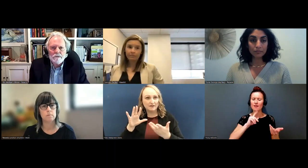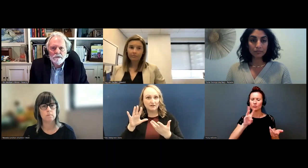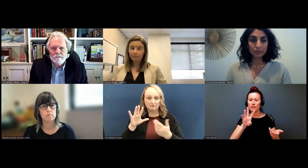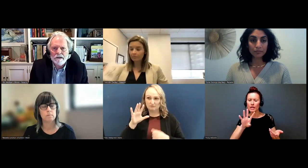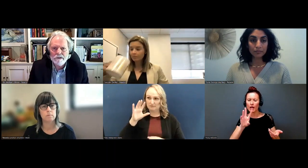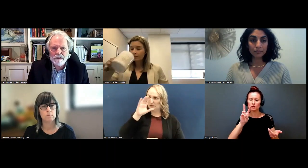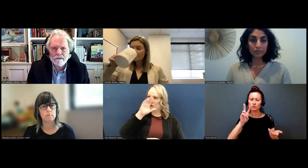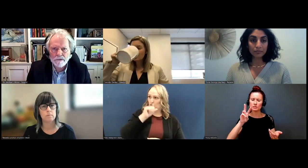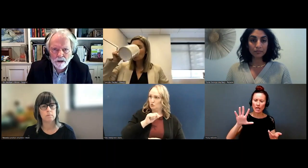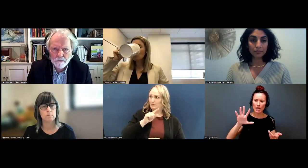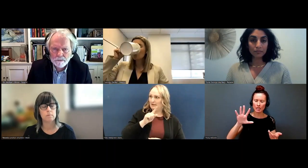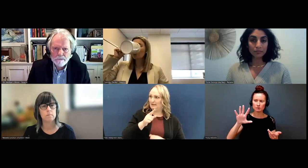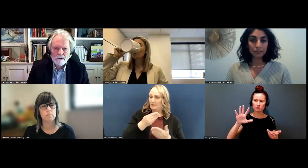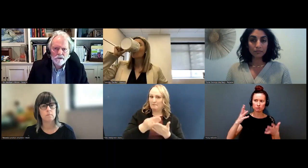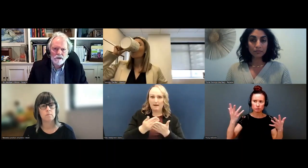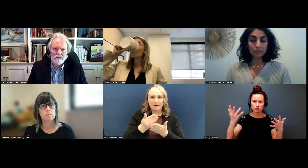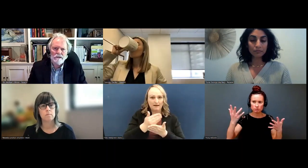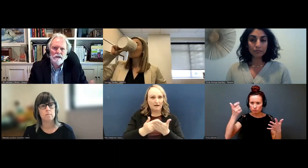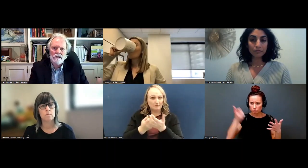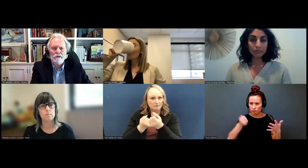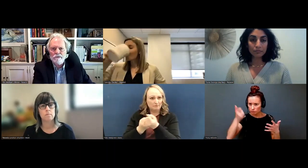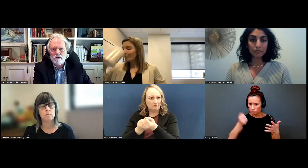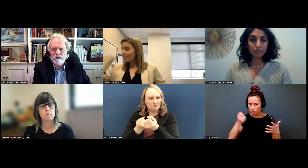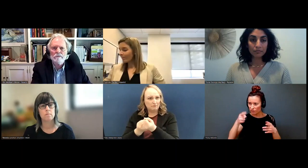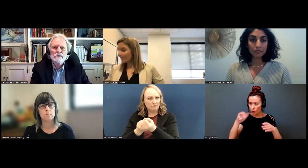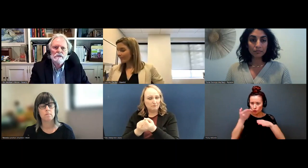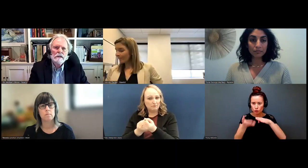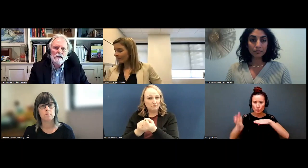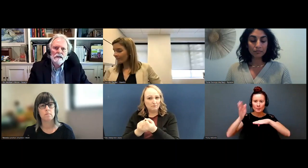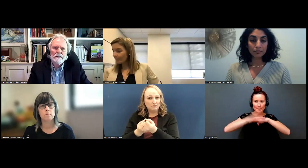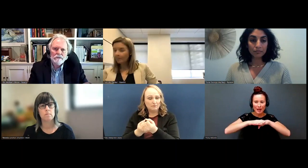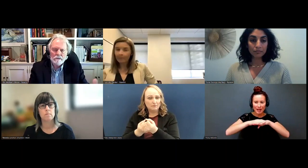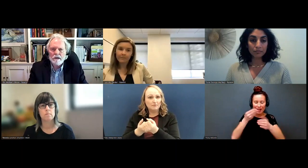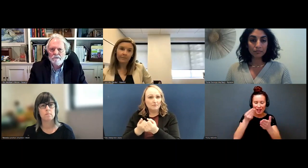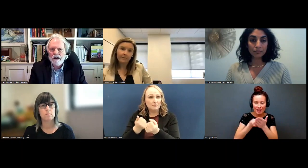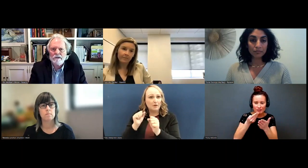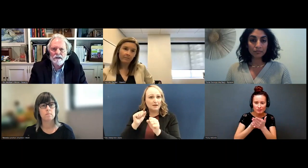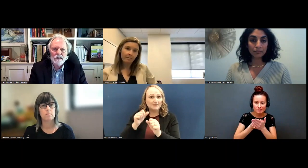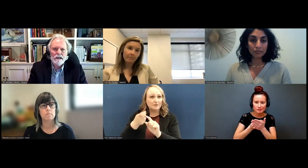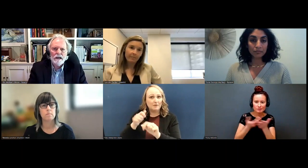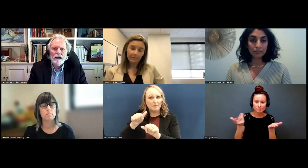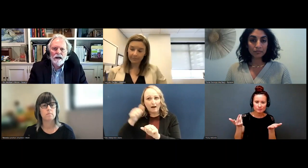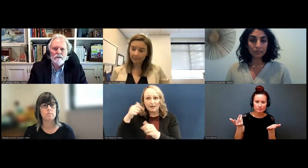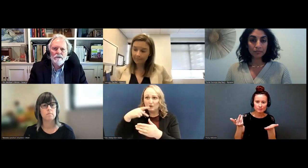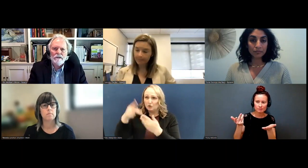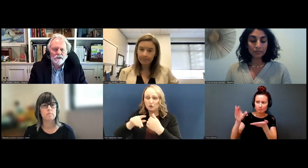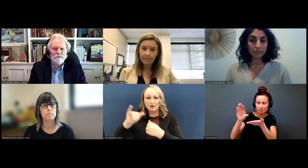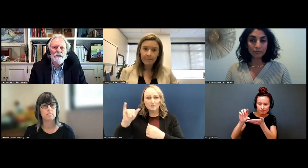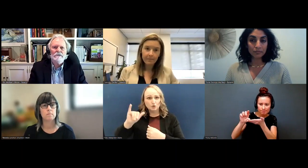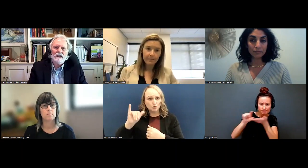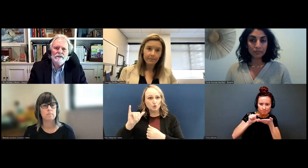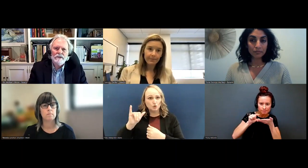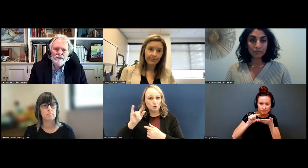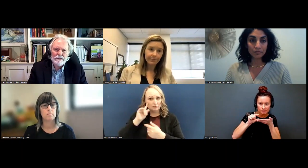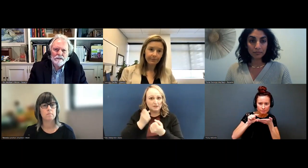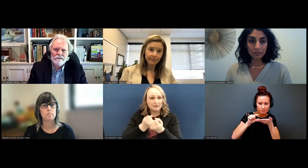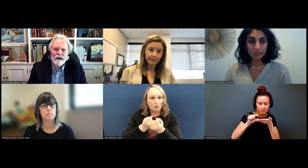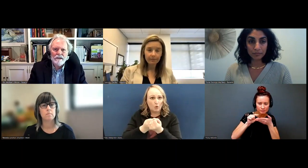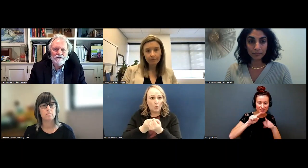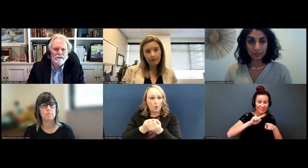income supplement benefit that will help people who are currently on other programs, lift them out of poverty. this benefit ends